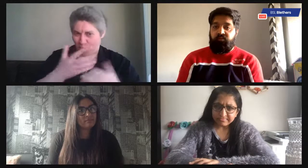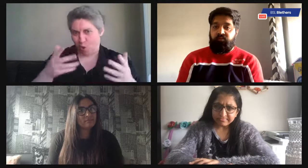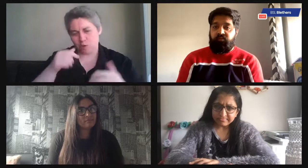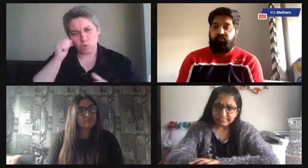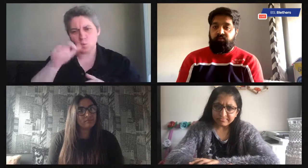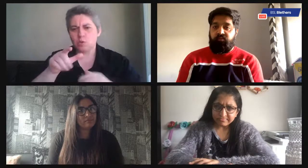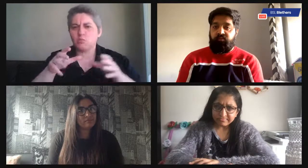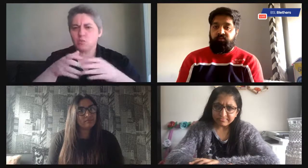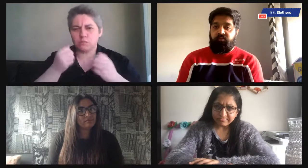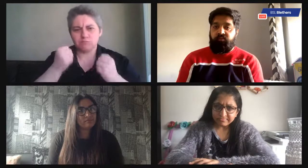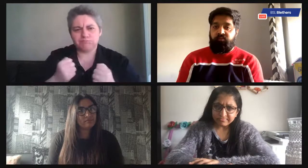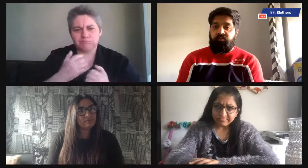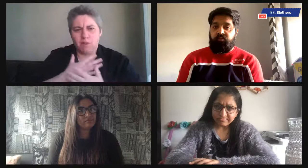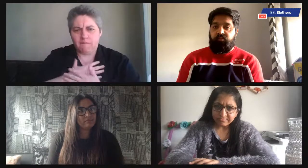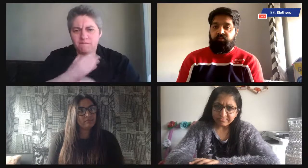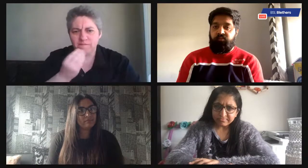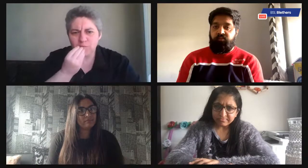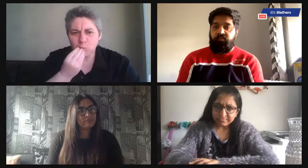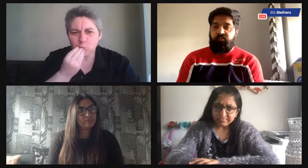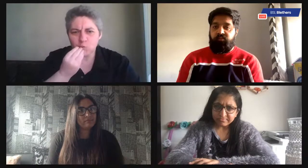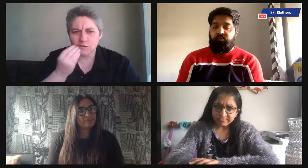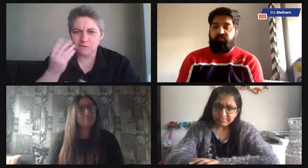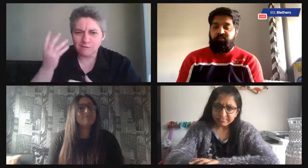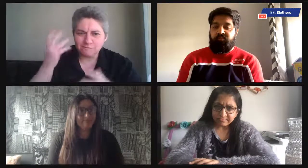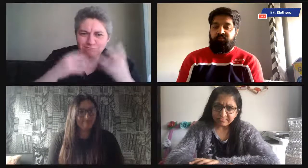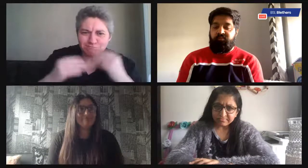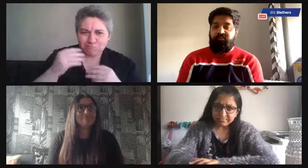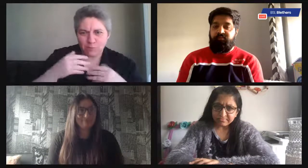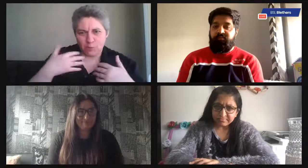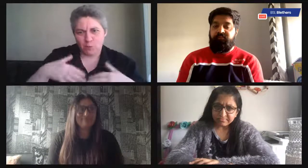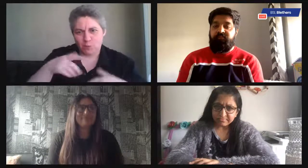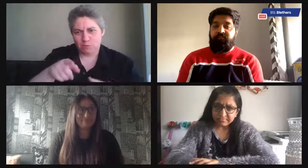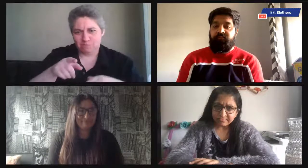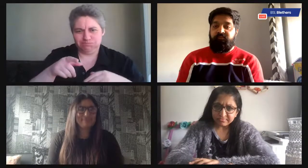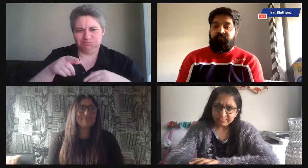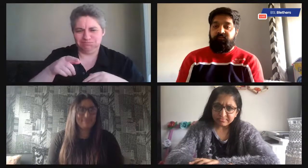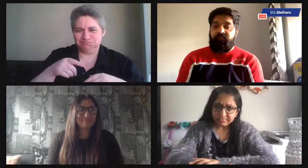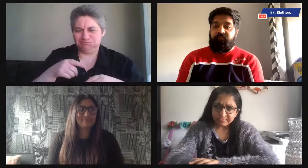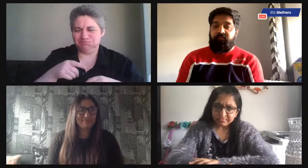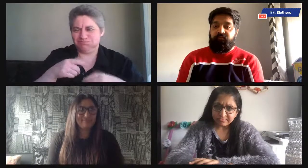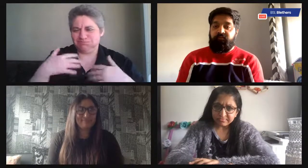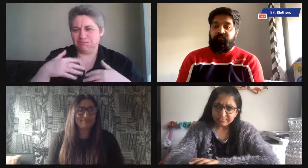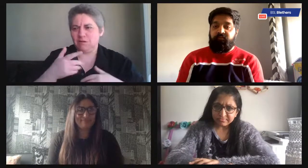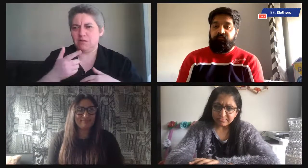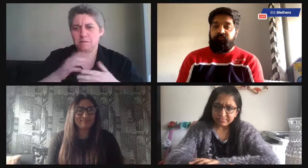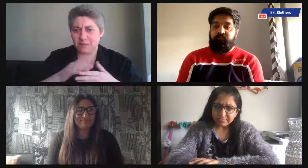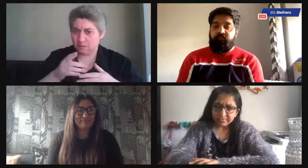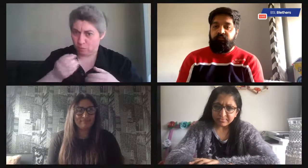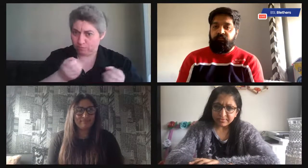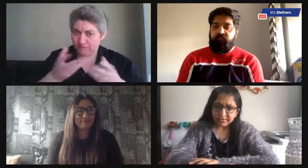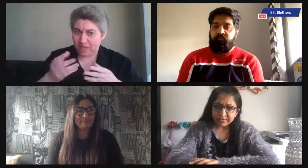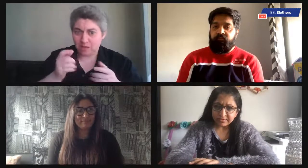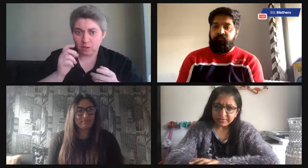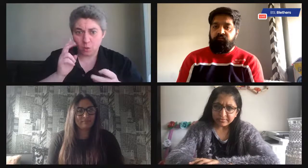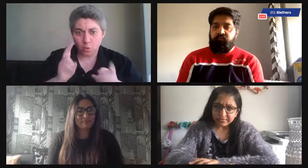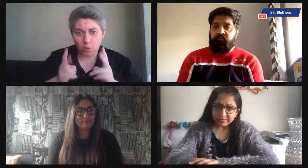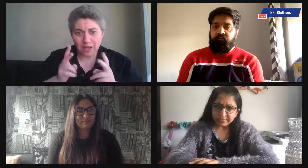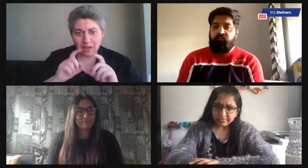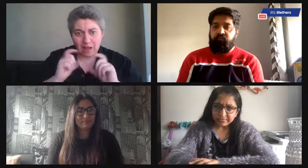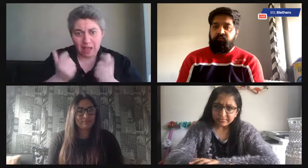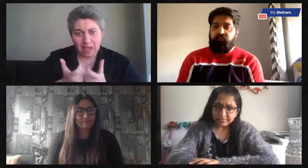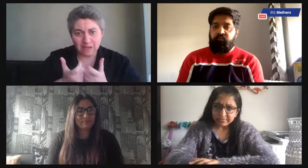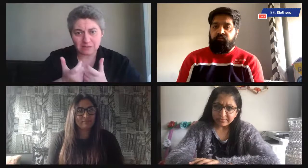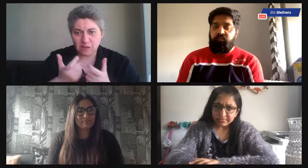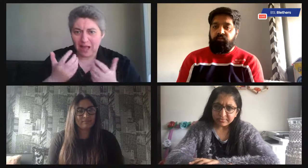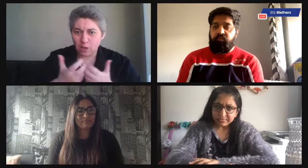I think you've had a cooking class. Well, I mean, a stereotype, of course, but you know, it's known